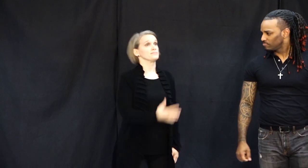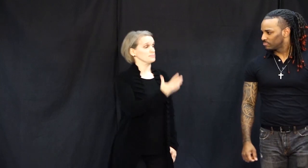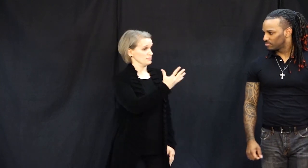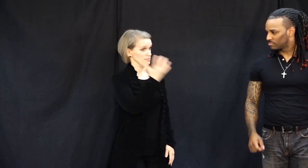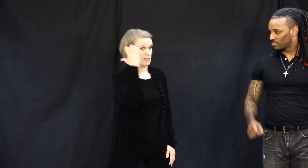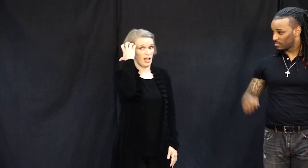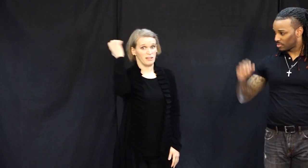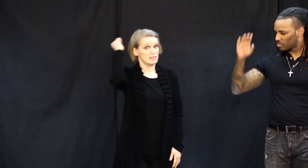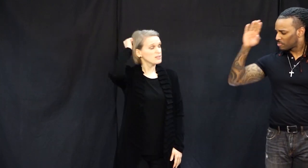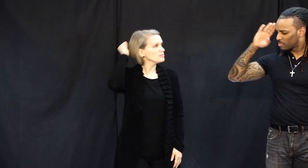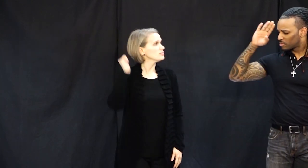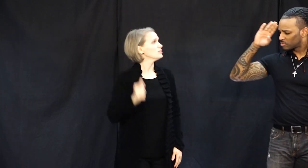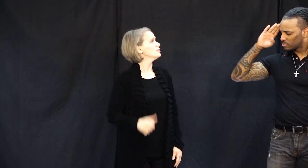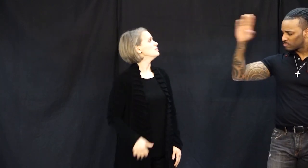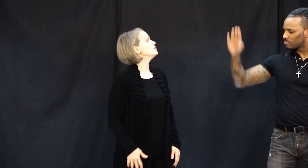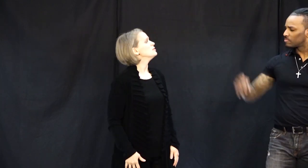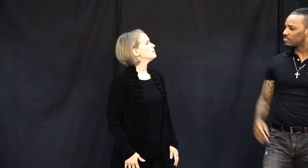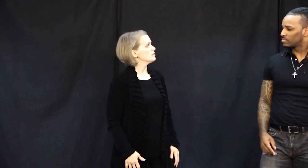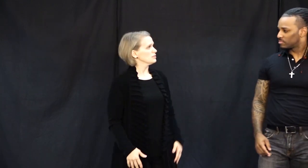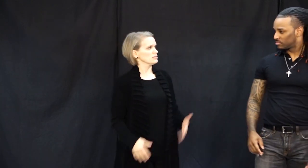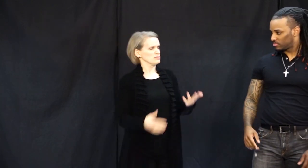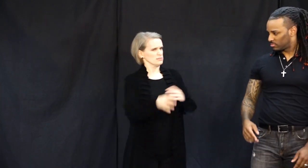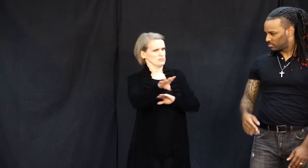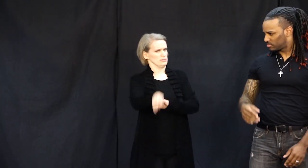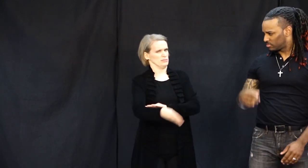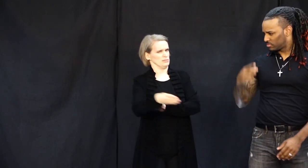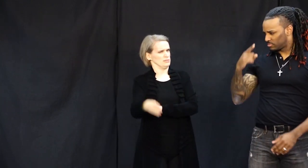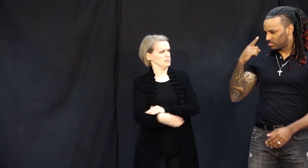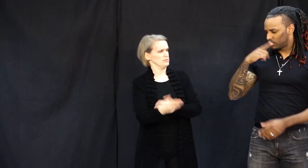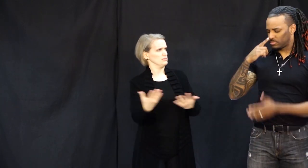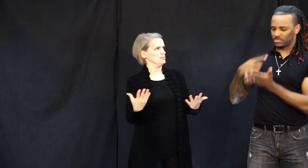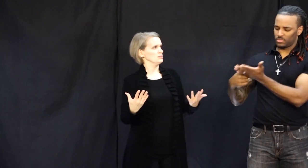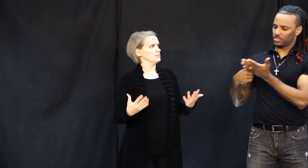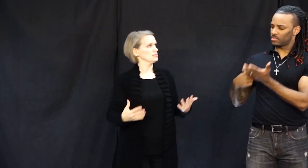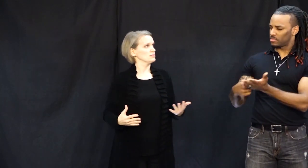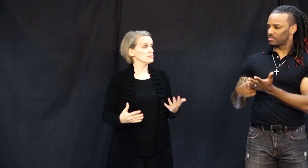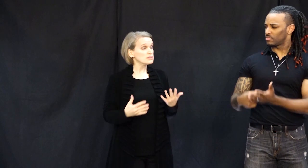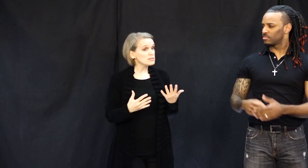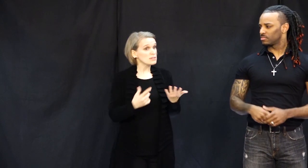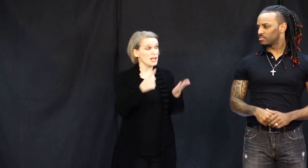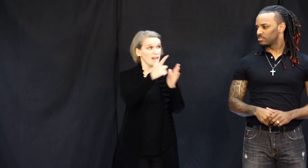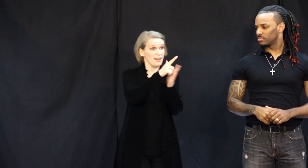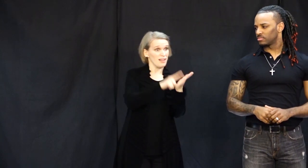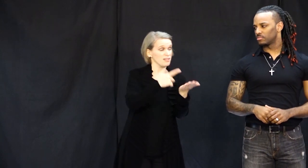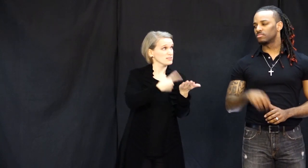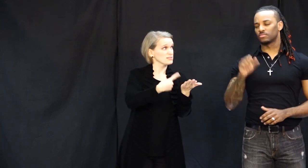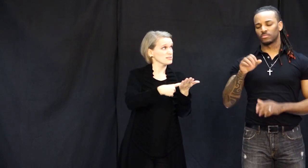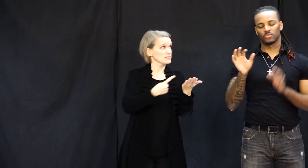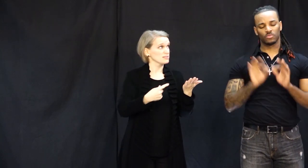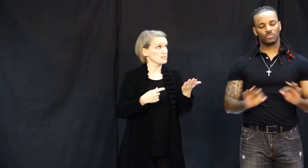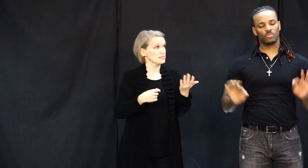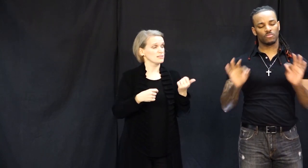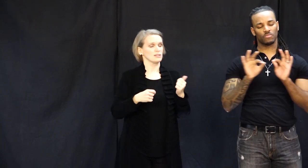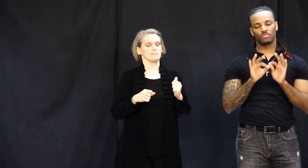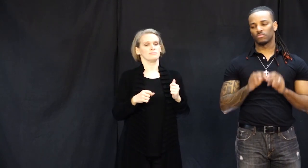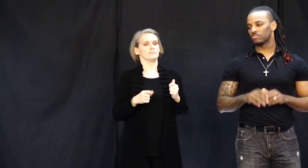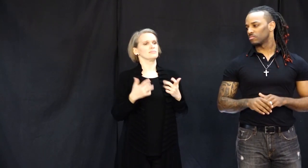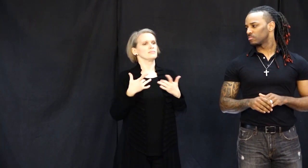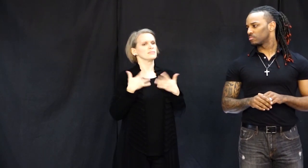Alexander? Aaron Burr, sir. Well, it's the middle of the night. Can we confer, sir? Is this a legal matter? Yes, and it's important to me. What do you need? Burr, you're